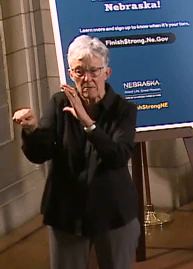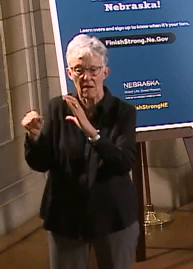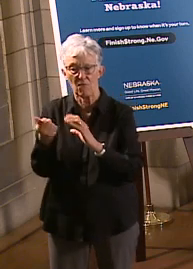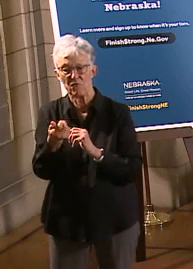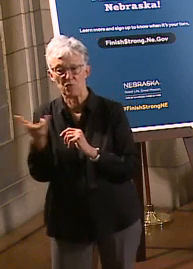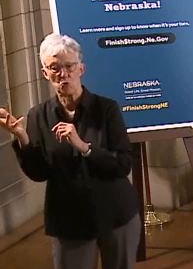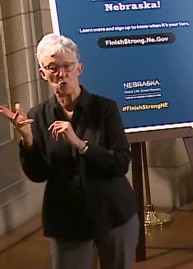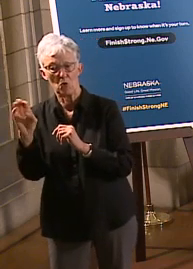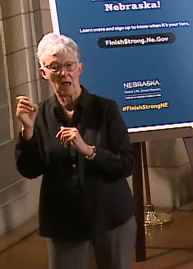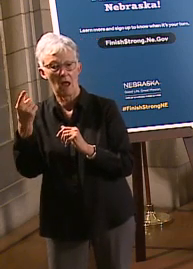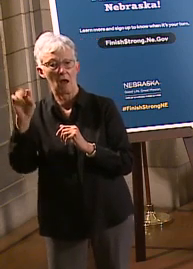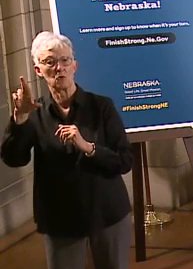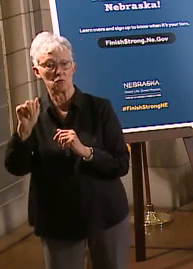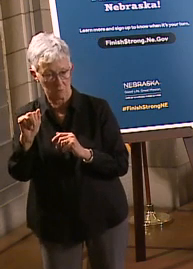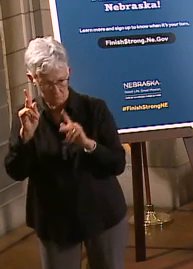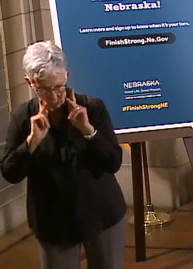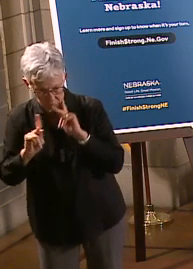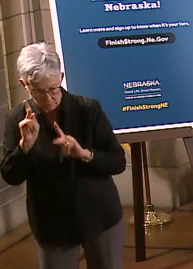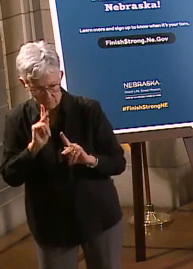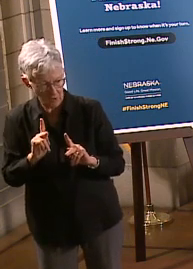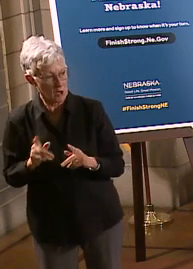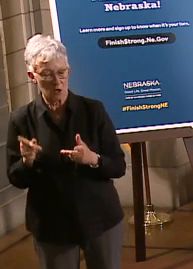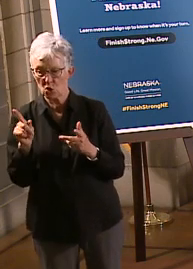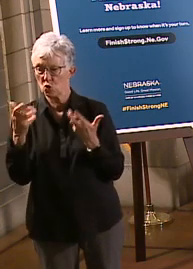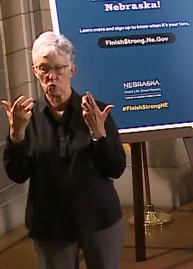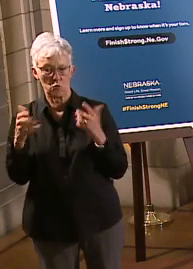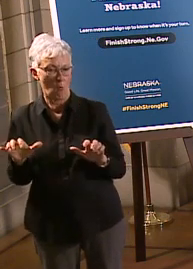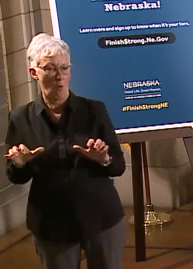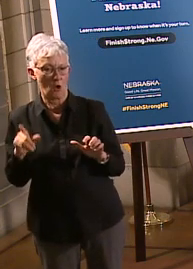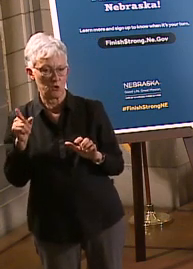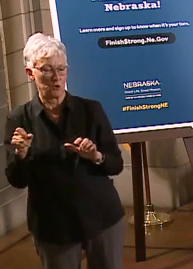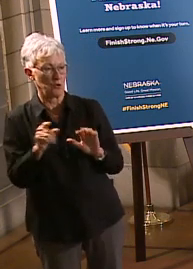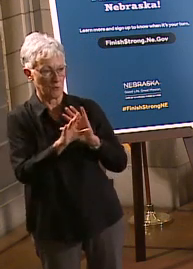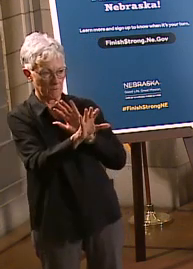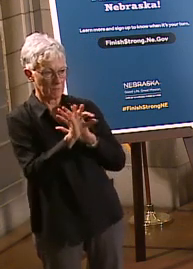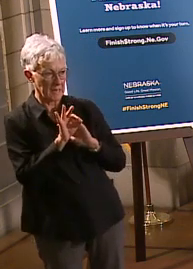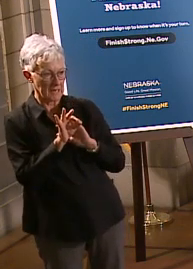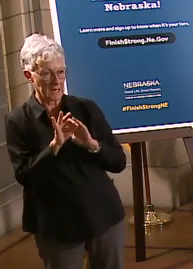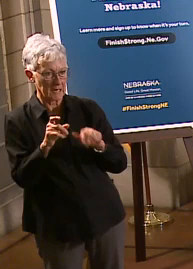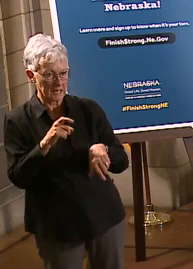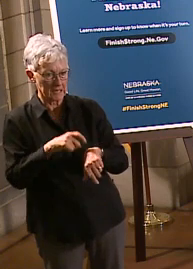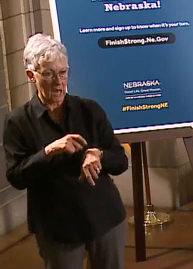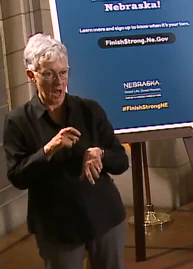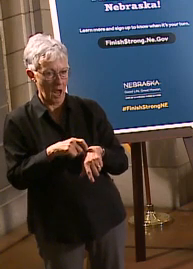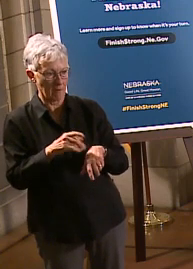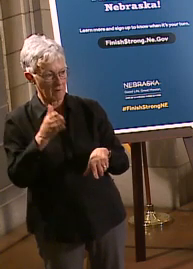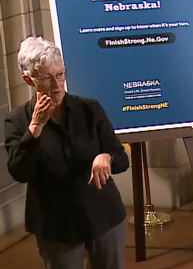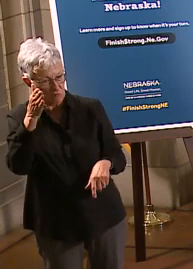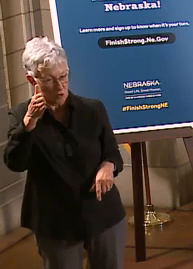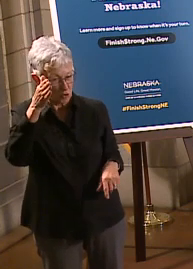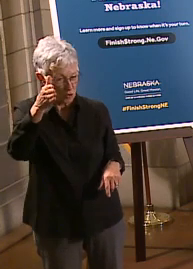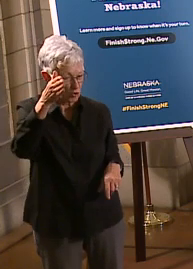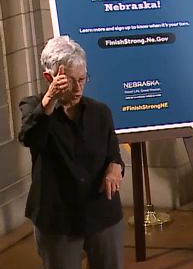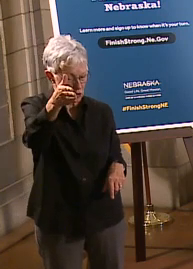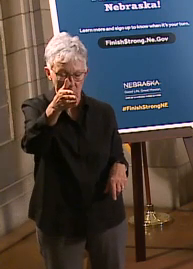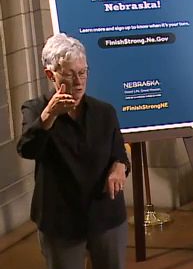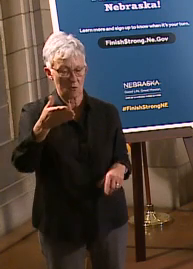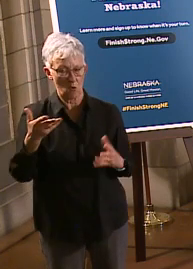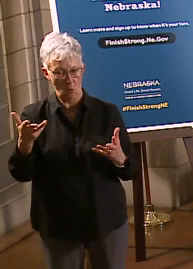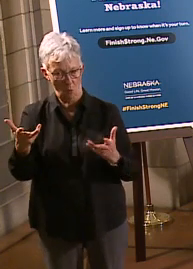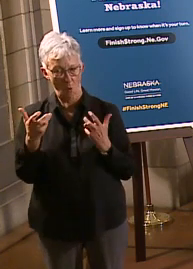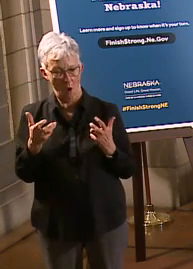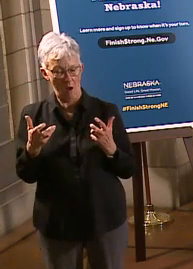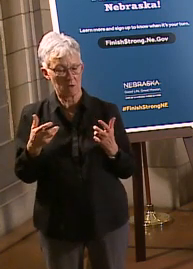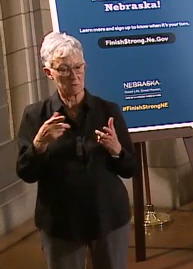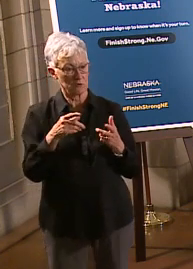the idea is not to have you have to pick a schedule way, way far out in the future. It's to have you have